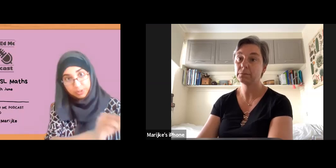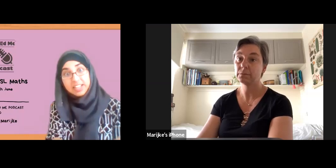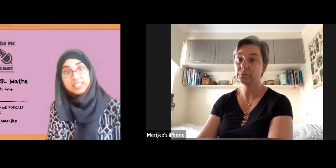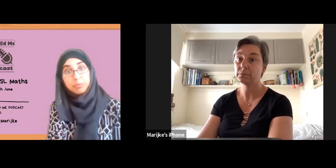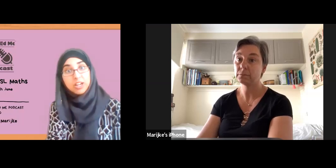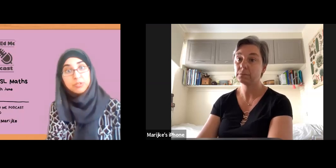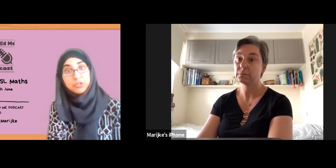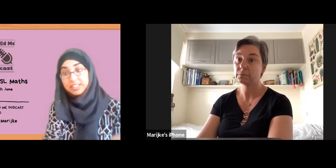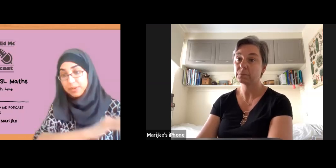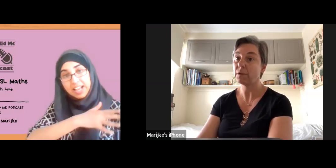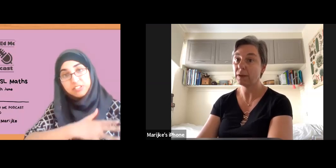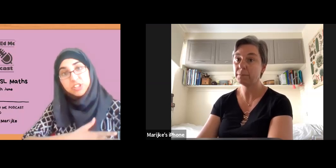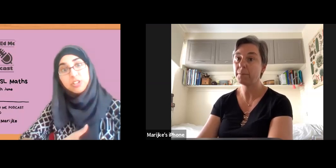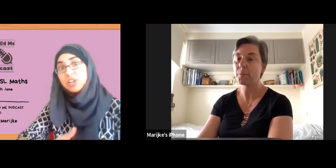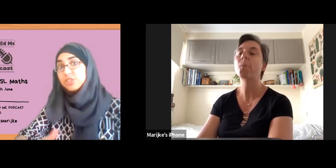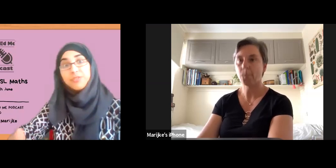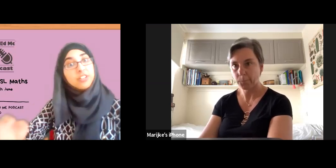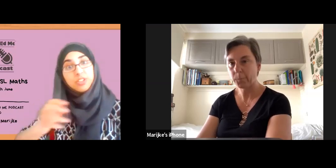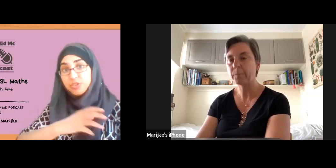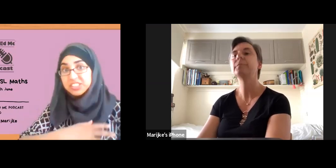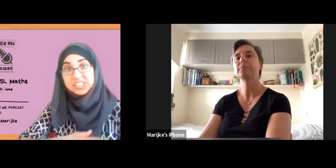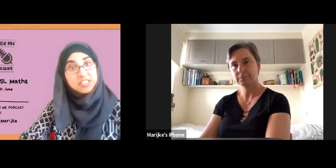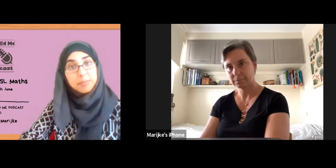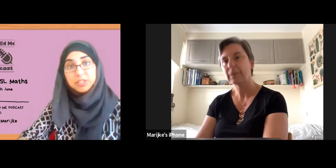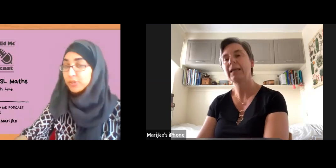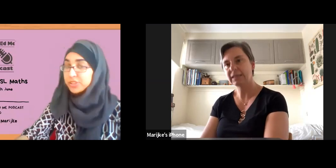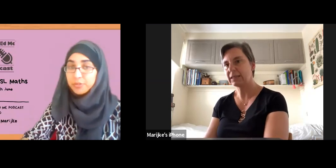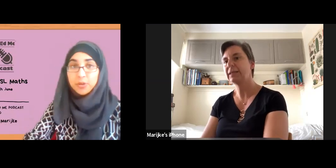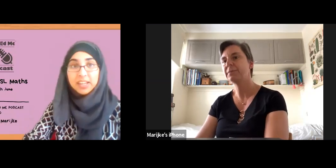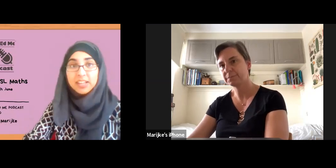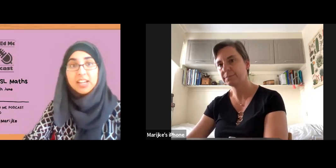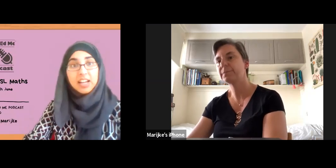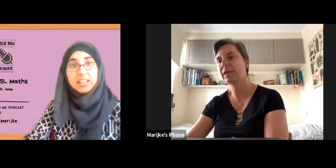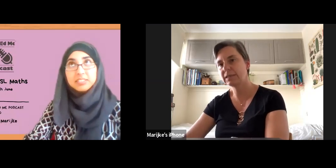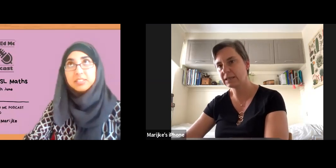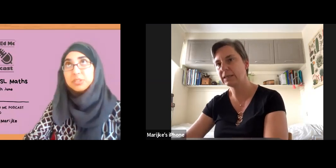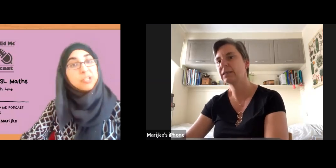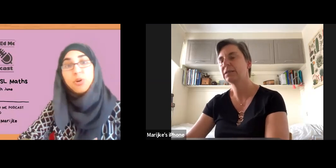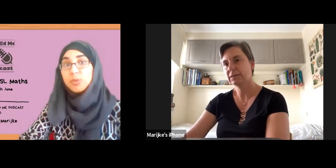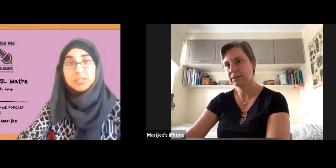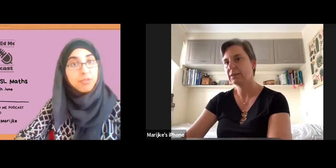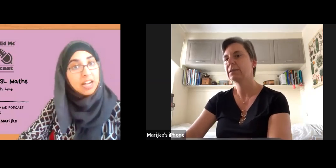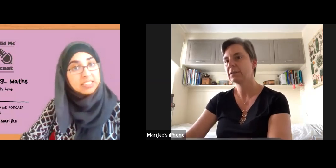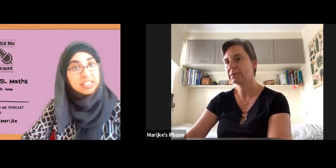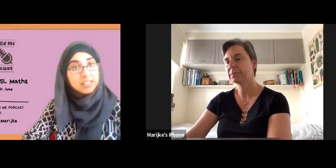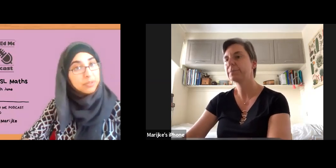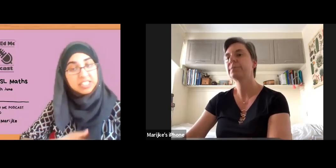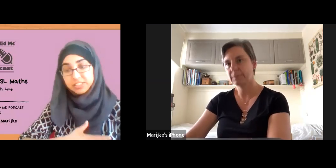learnt at primary school, and they were allowed to just filter through the system and coast through it, and the support wasn't provided. They were seen as a